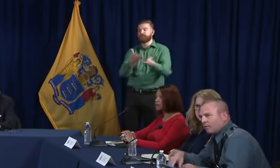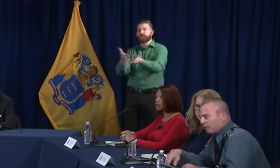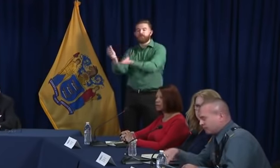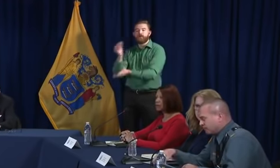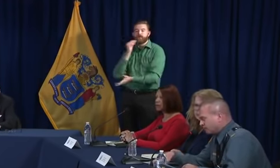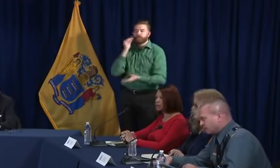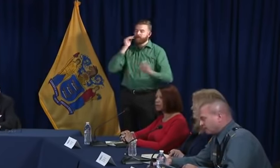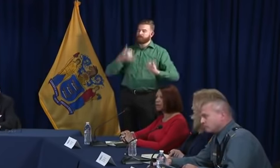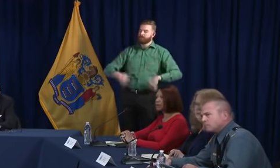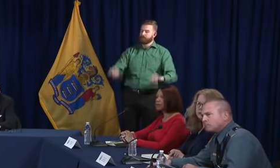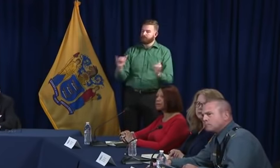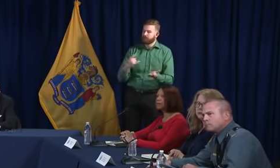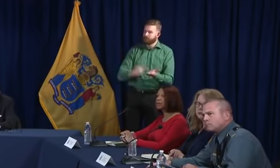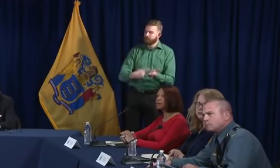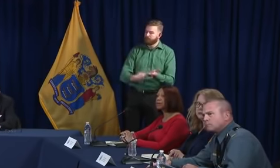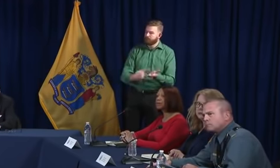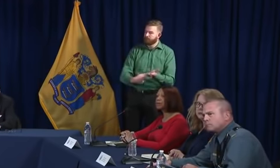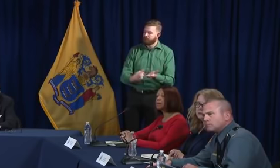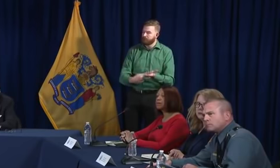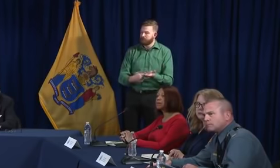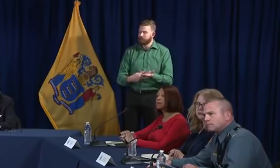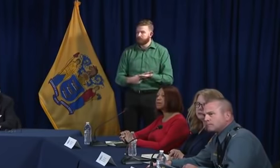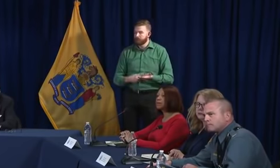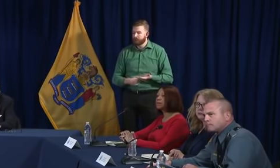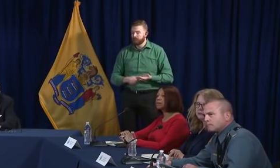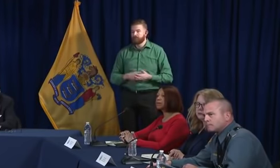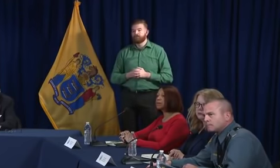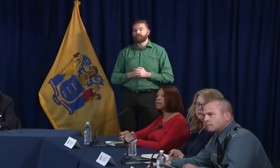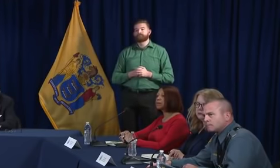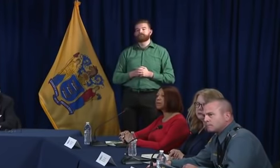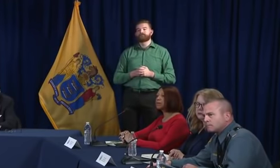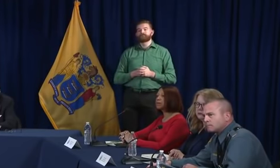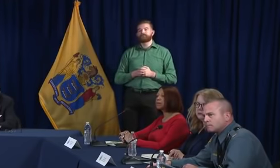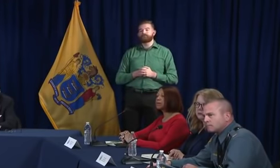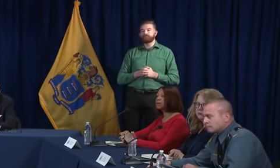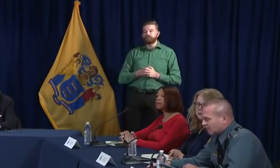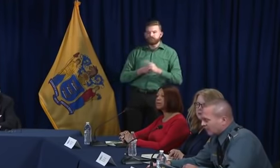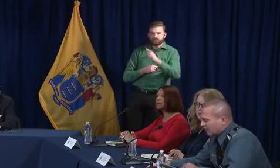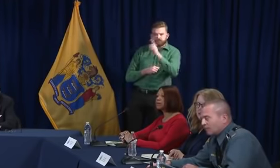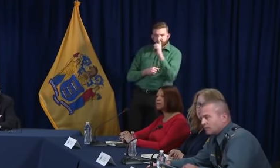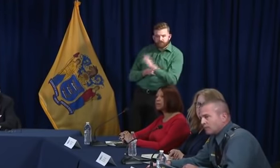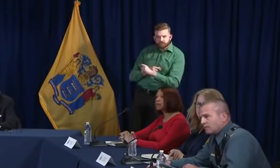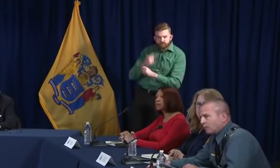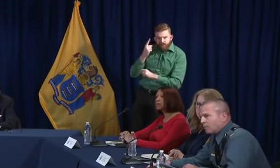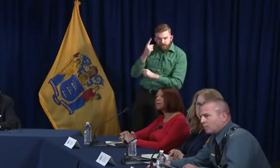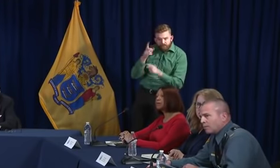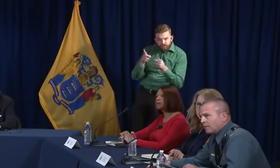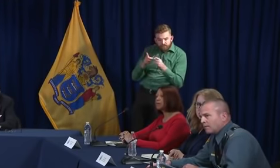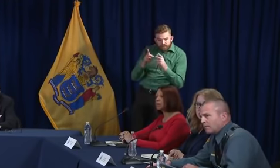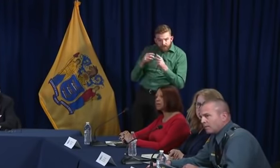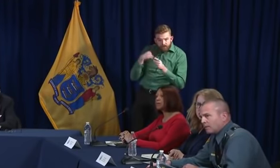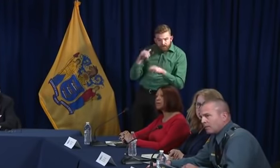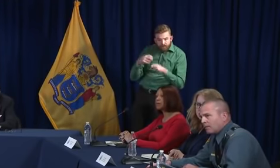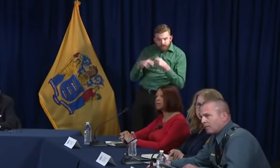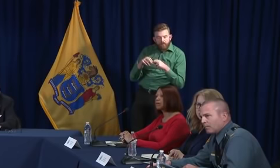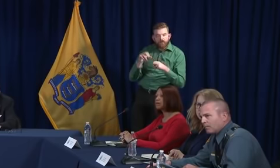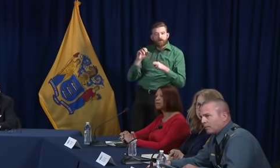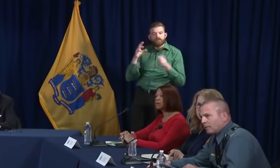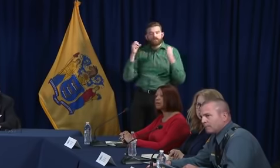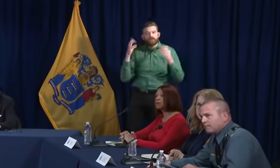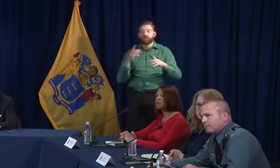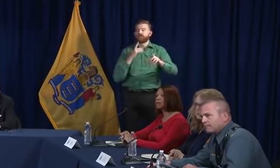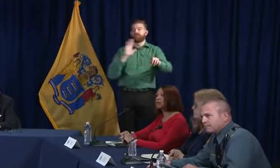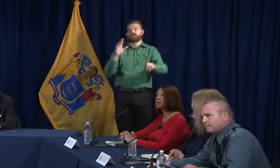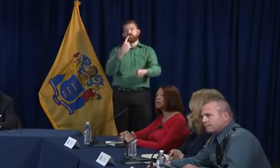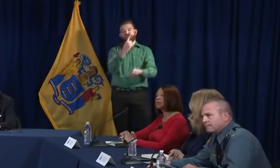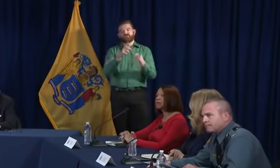that regard. And is that in multiple districts, or was that an isolated here or there issue. That was in one district that we heard this morning. It